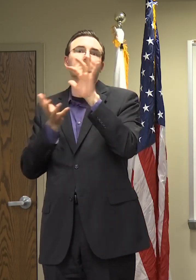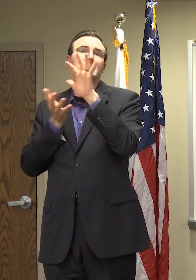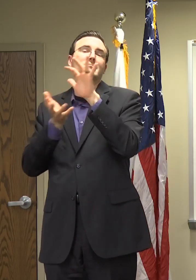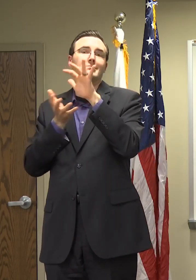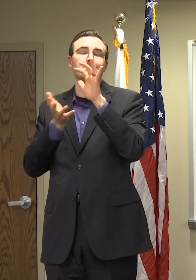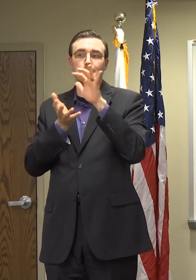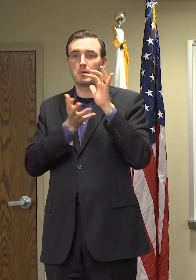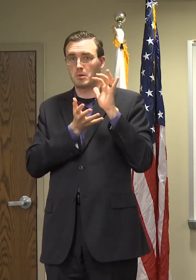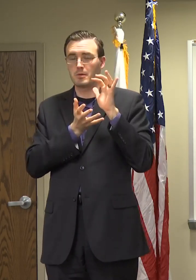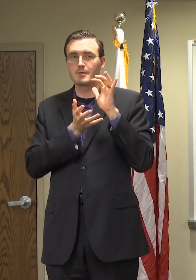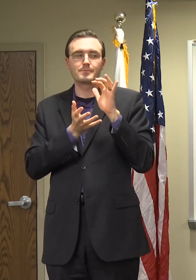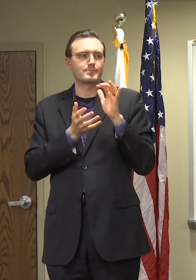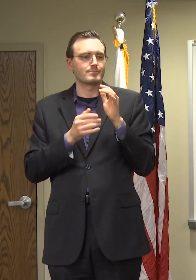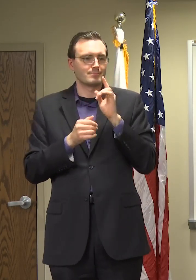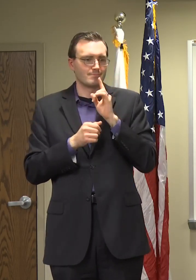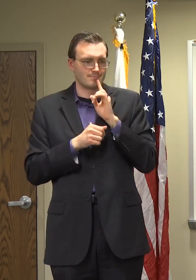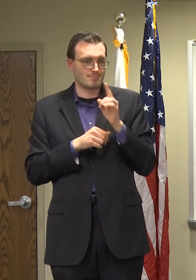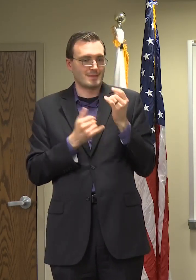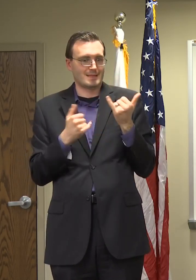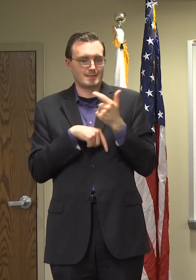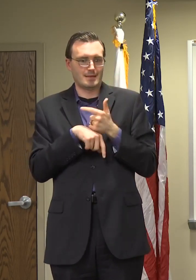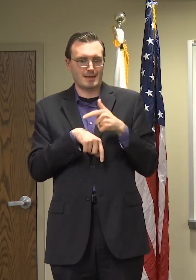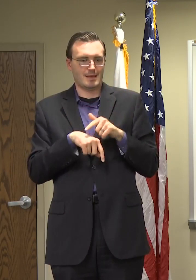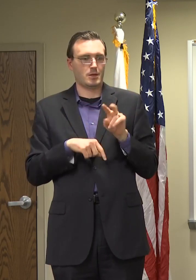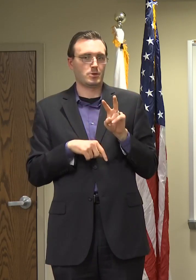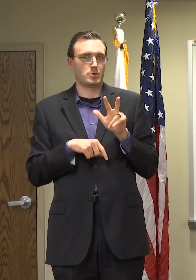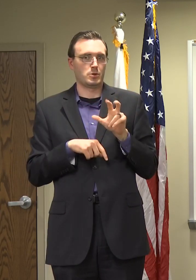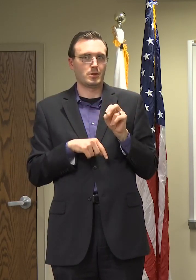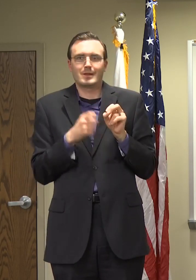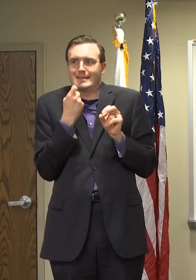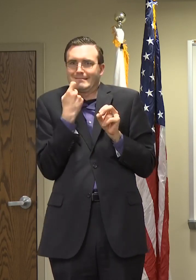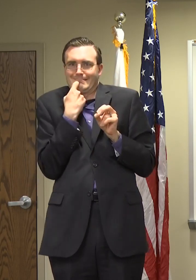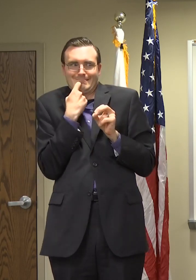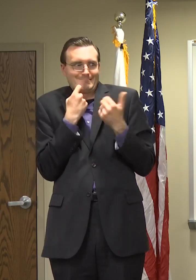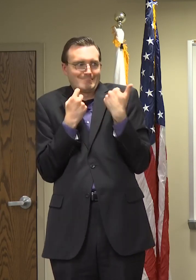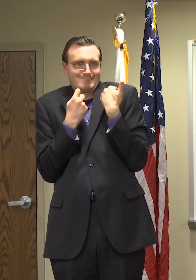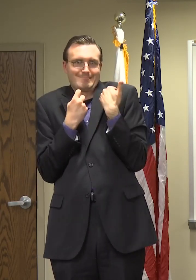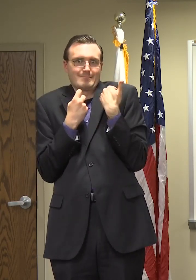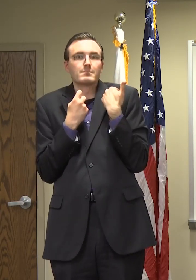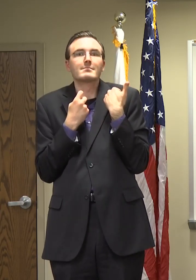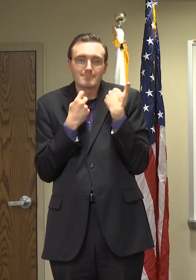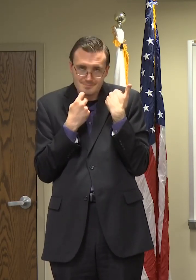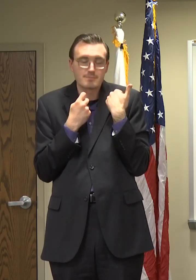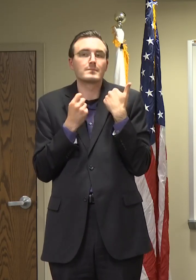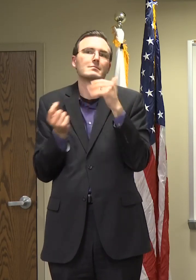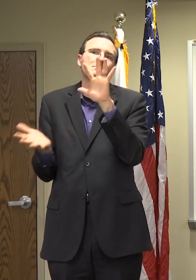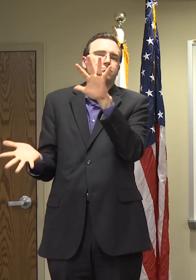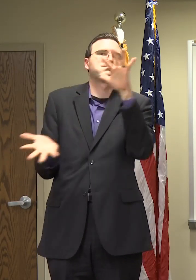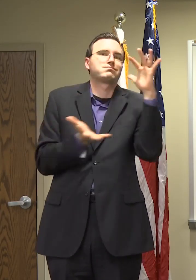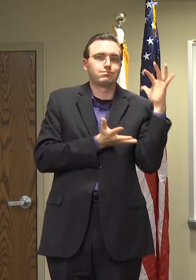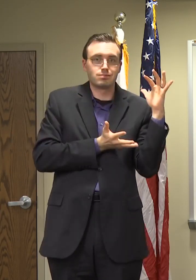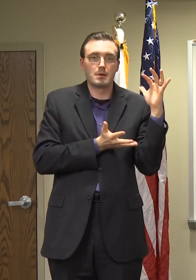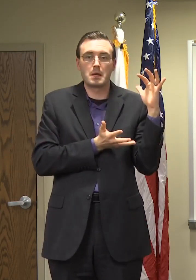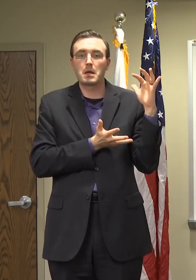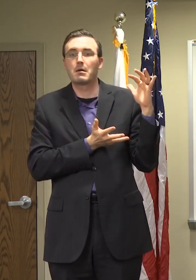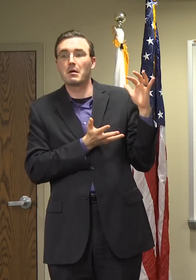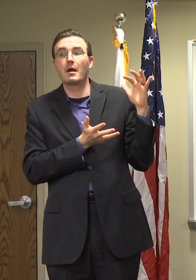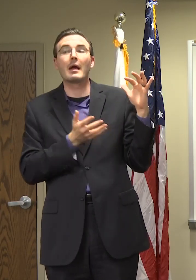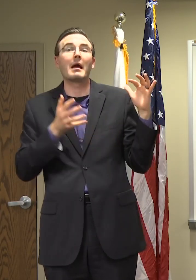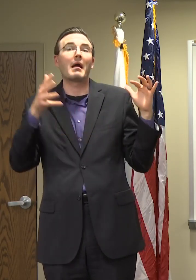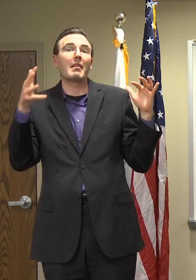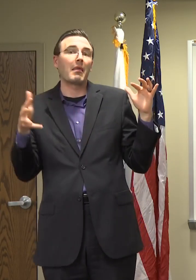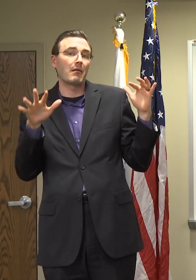a file at approximately 2:30 today, right before this time, and so we will be working through that file to reconcile the